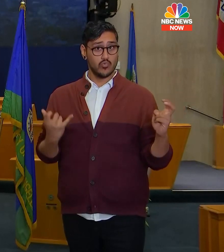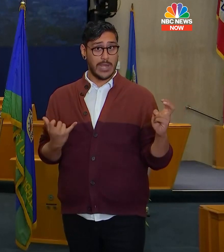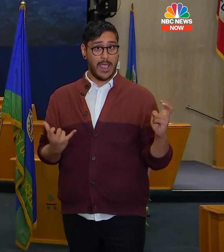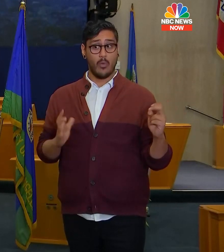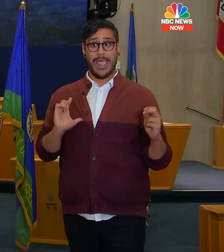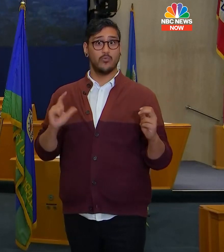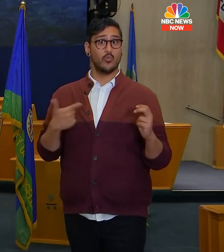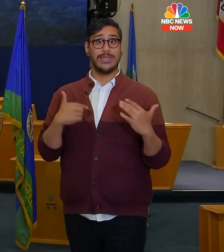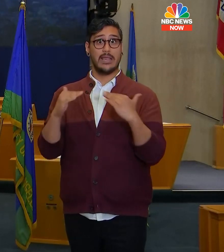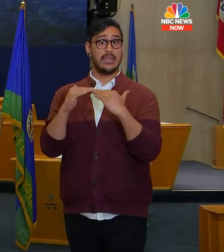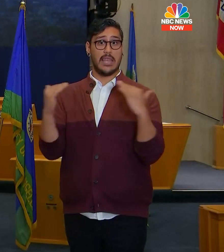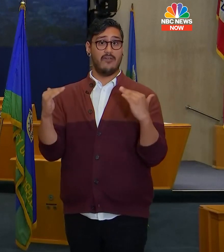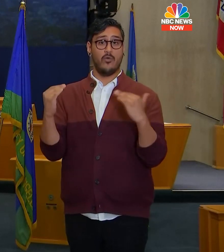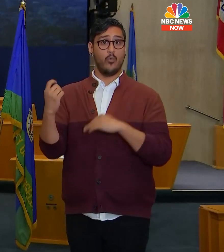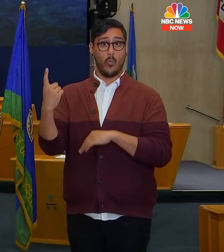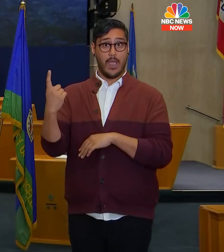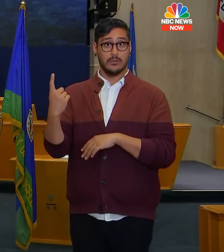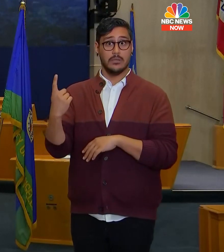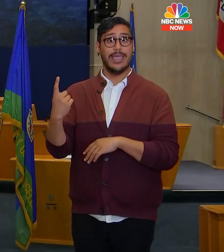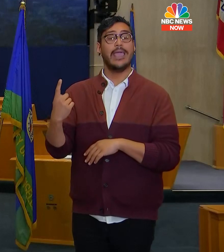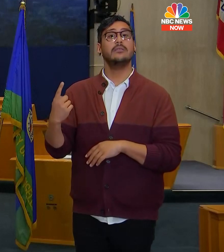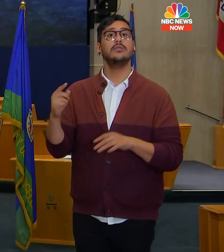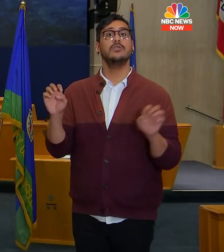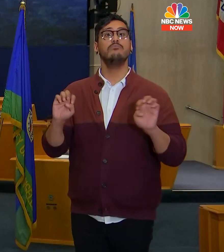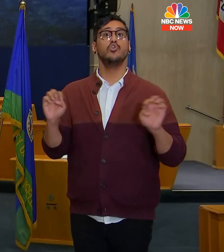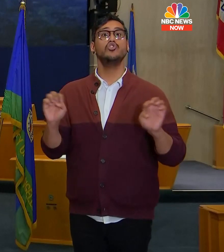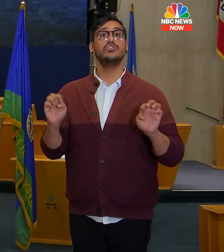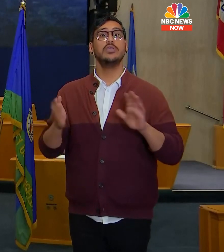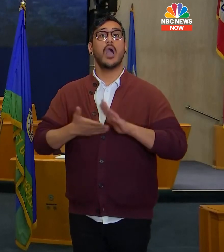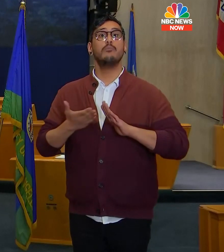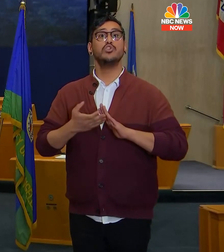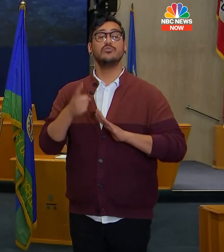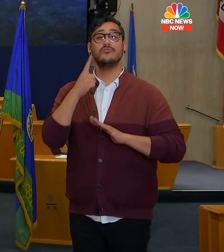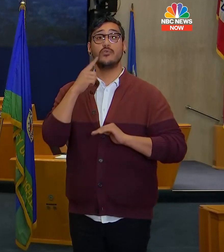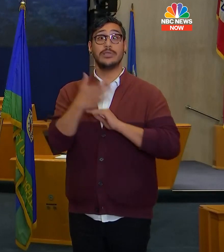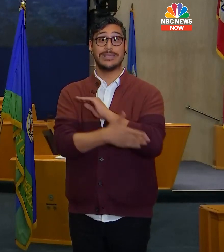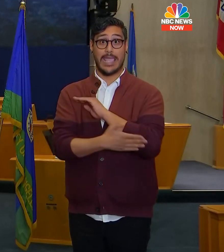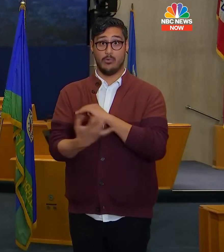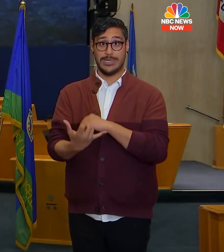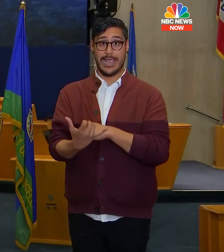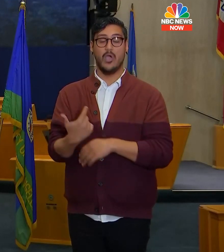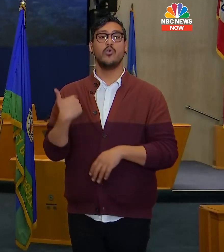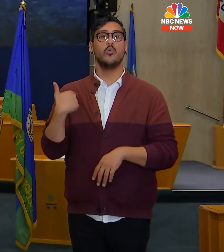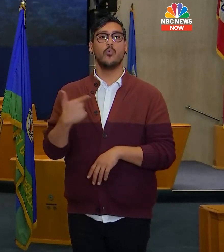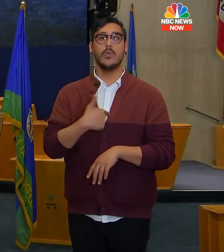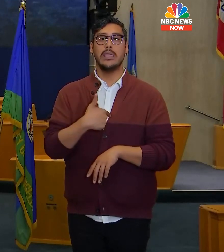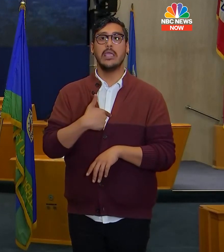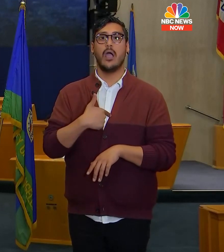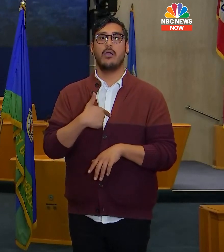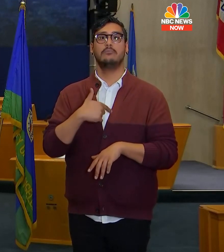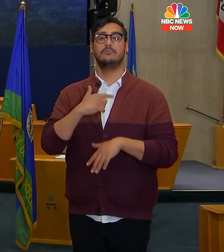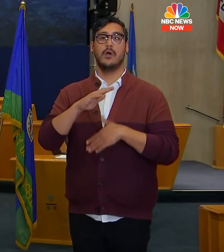at level 1, and as a director of emergency operations for the county now, we're locating all of